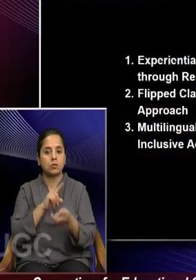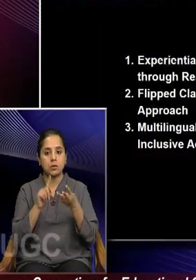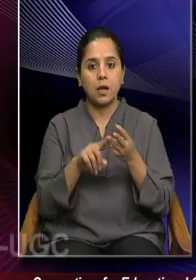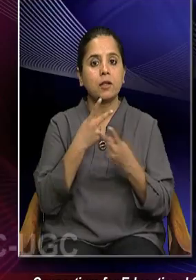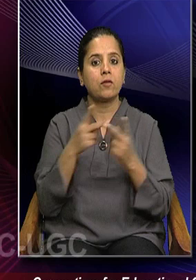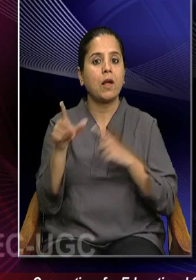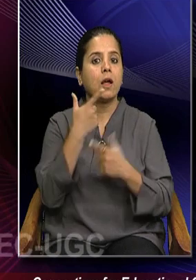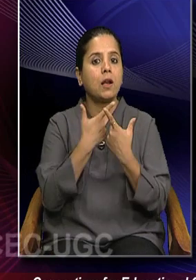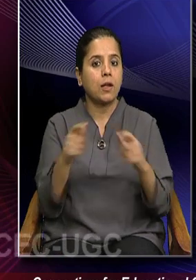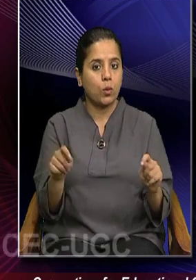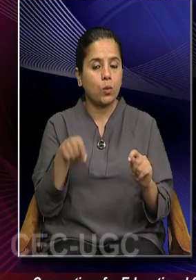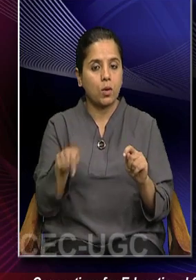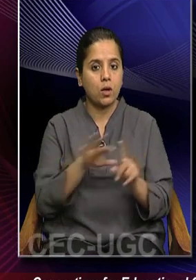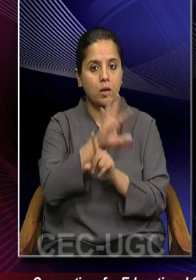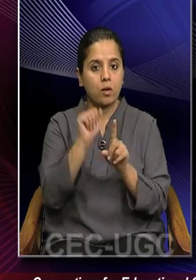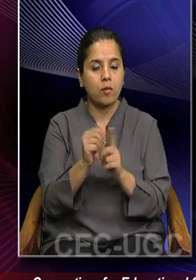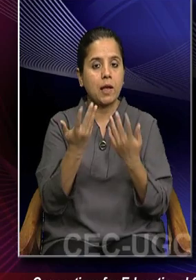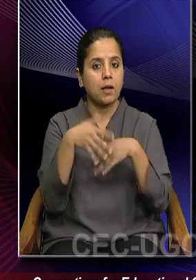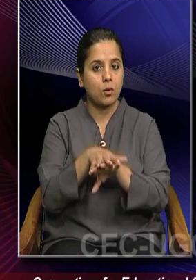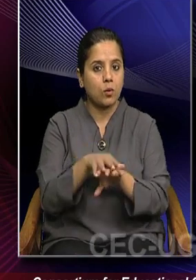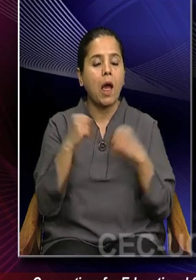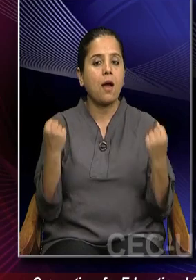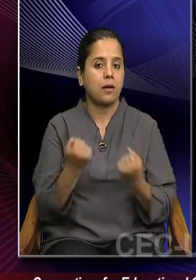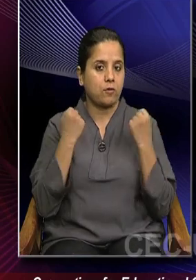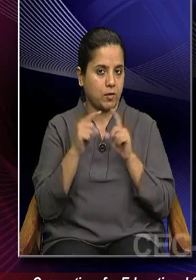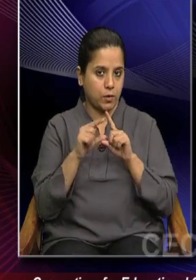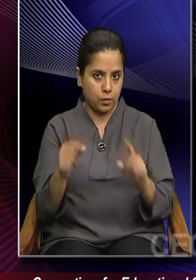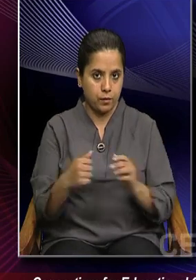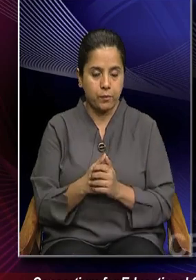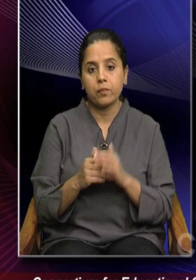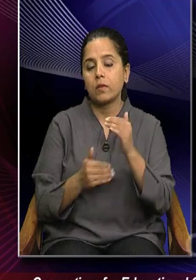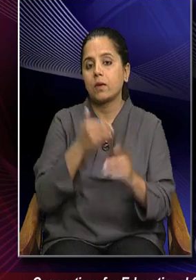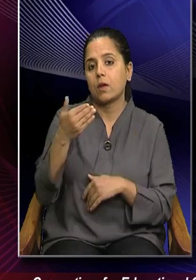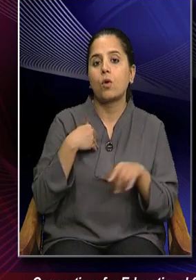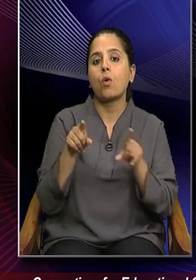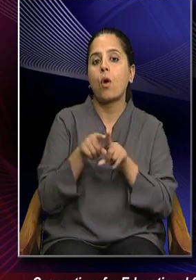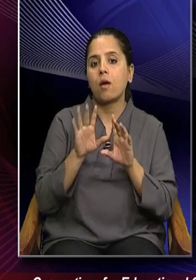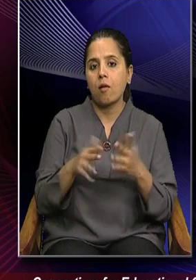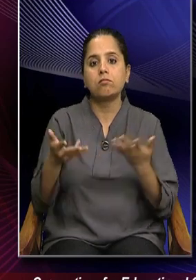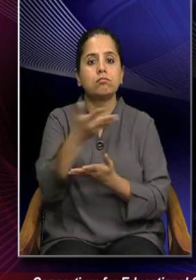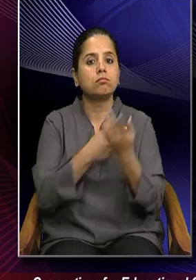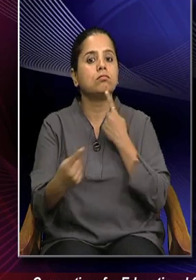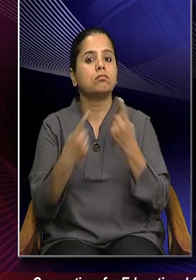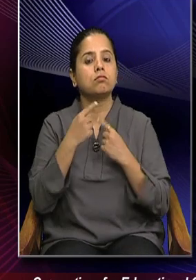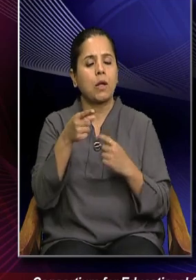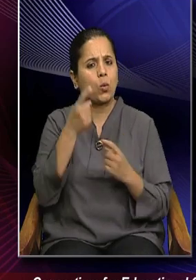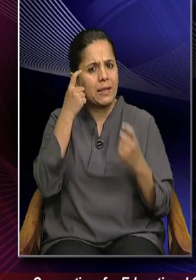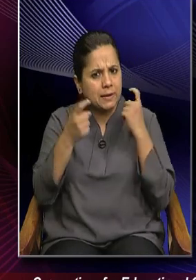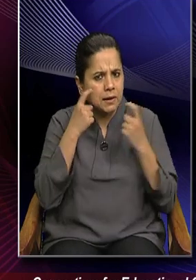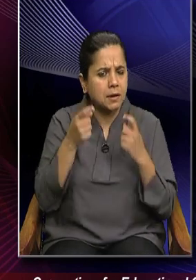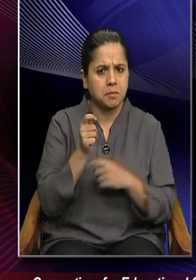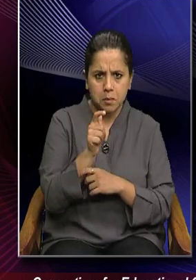multilingual and culturally inclusive activities. Then we are also going to discuss think,